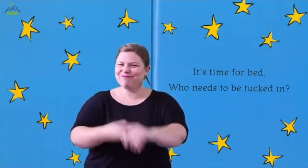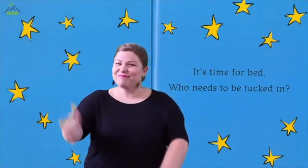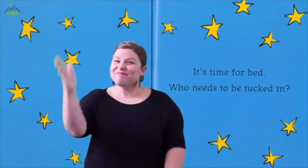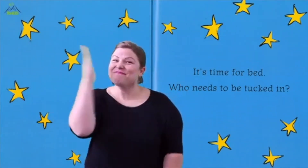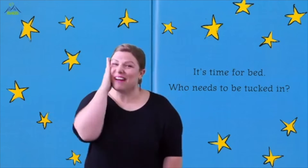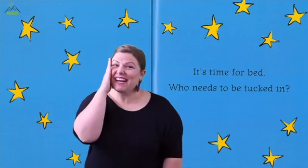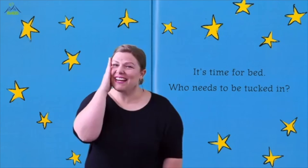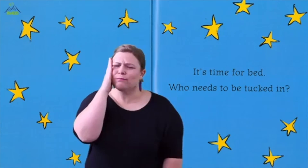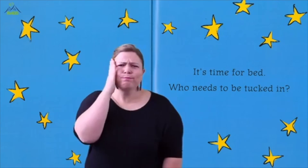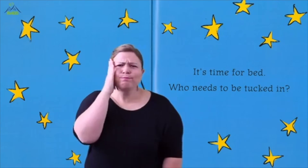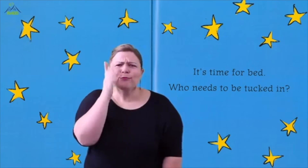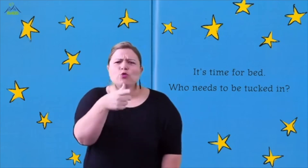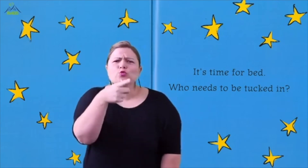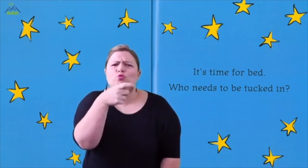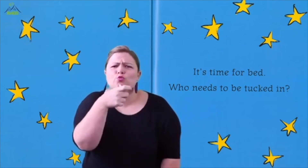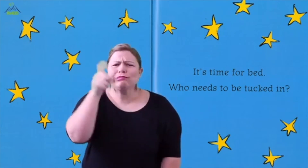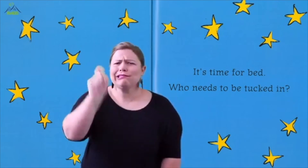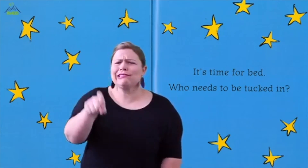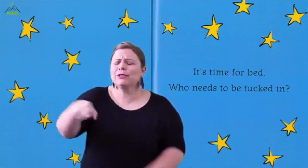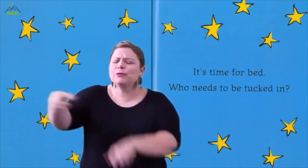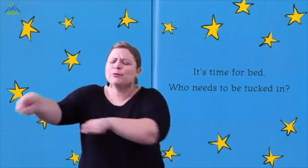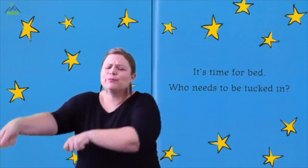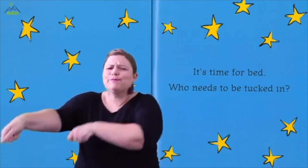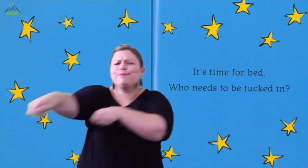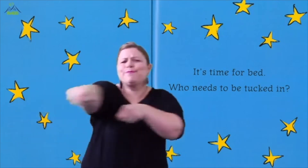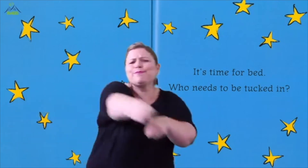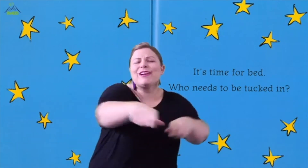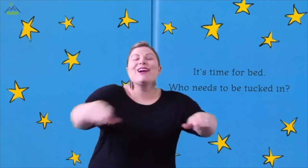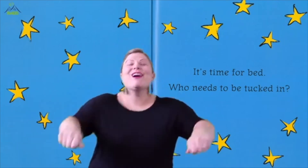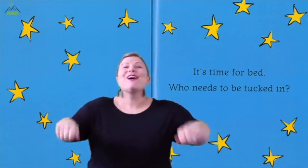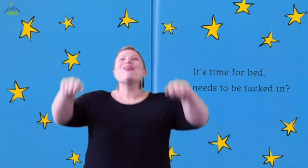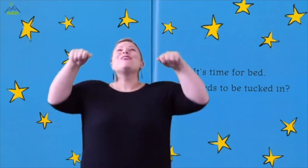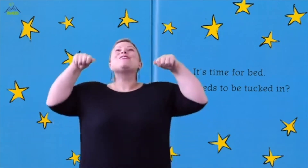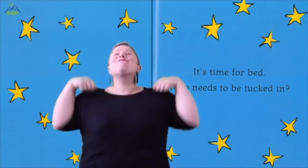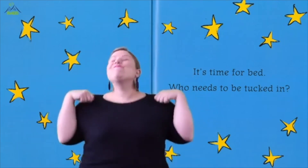It's time for bed. Who needs to be tucked in?